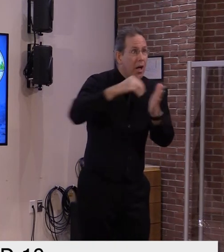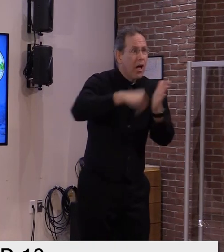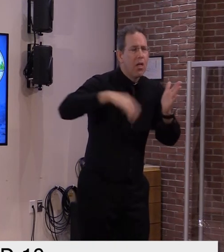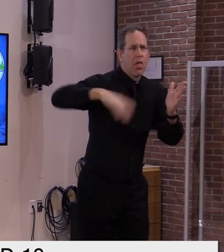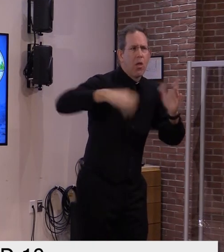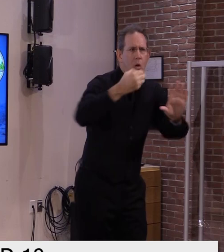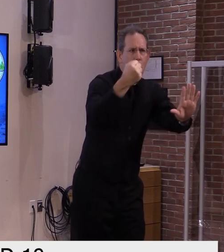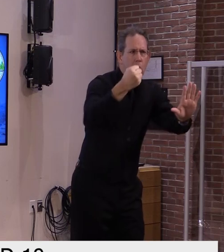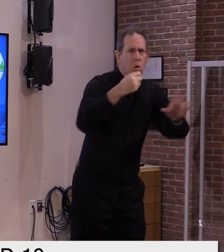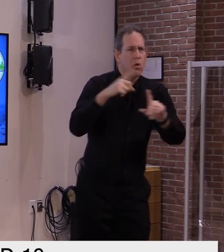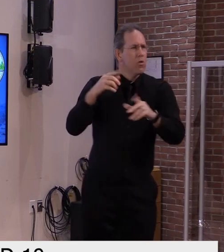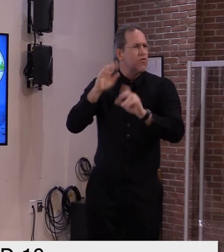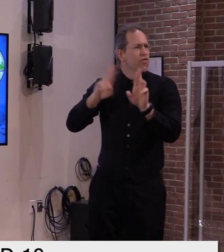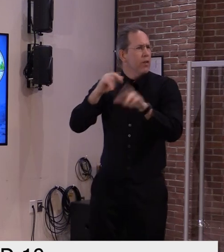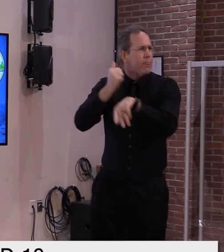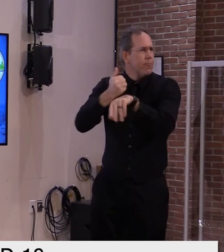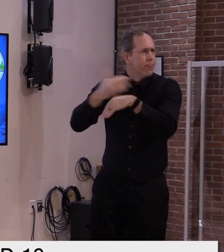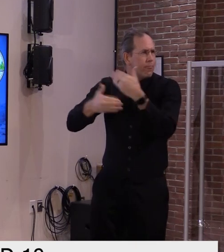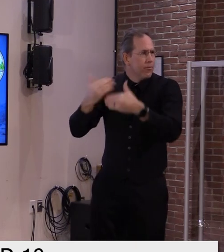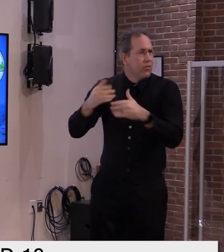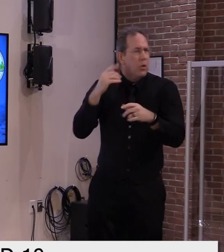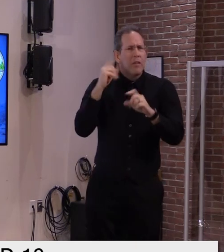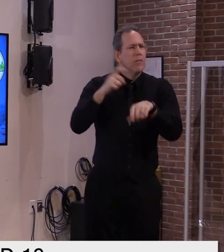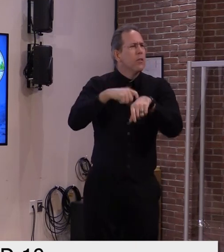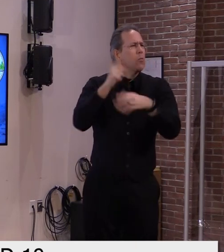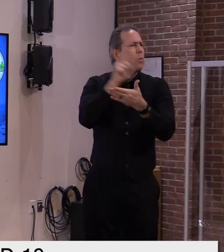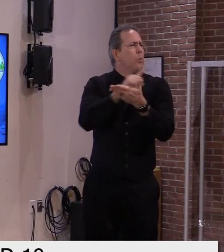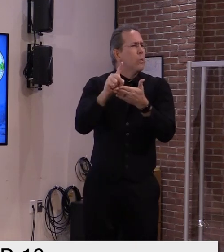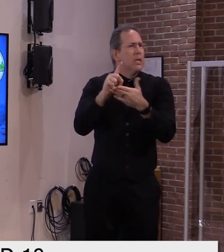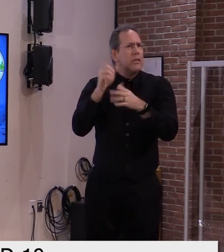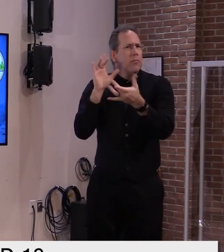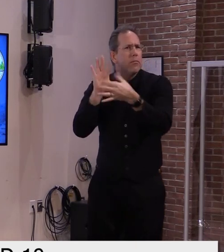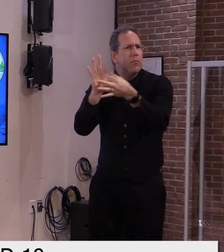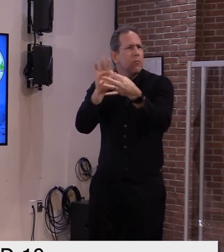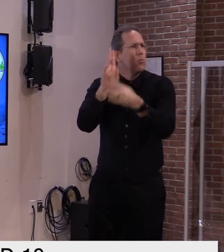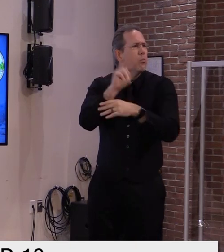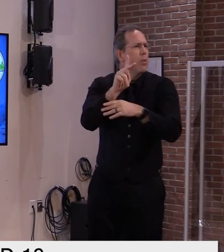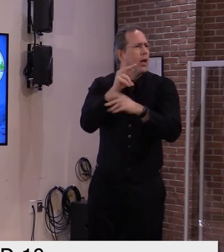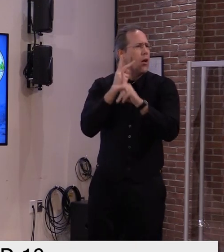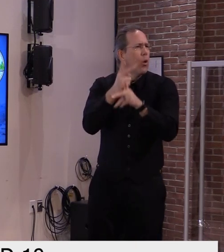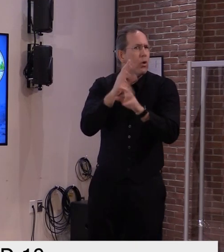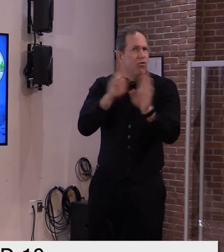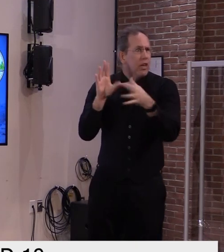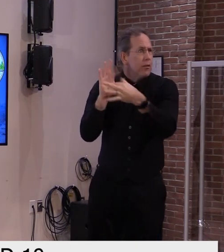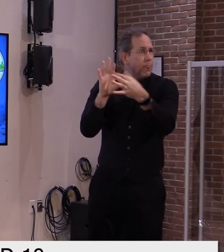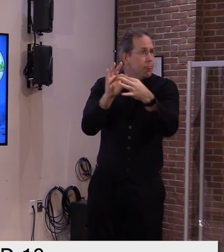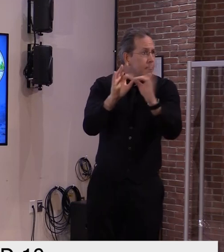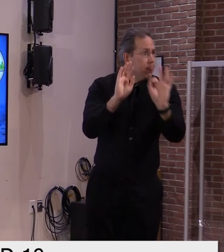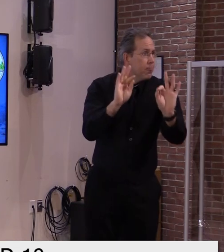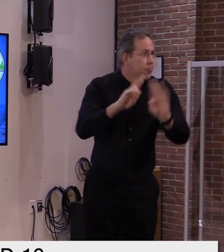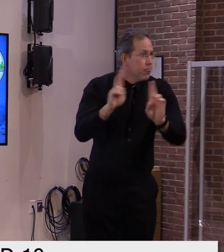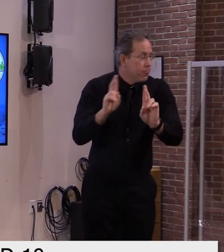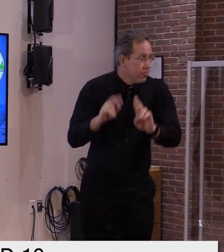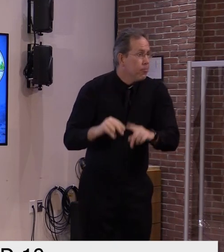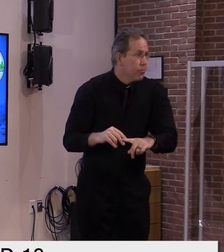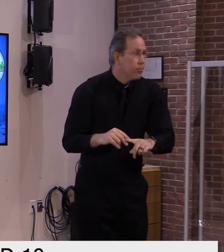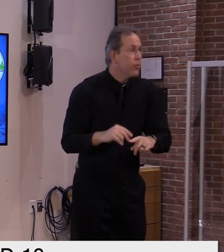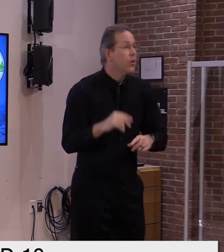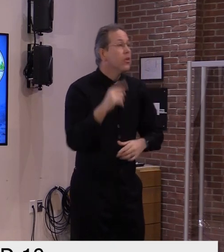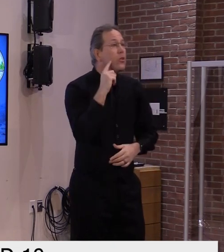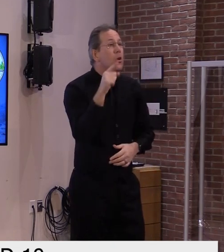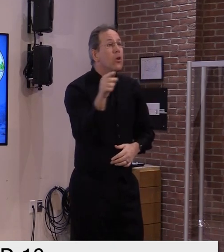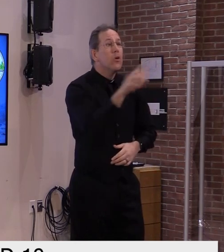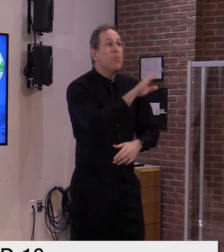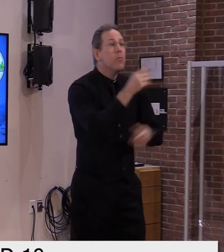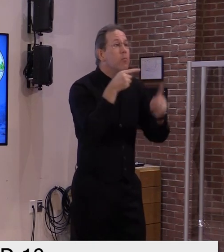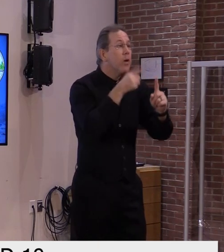week, the rest of the banks and lenders will go live. In the meantime, it's important to be ready, so fill out your